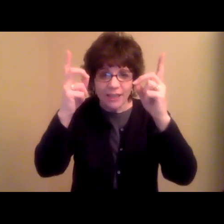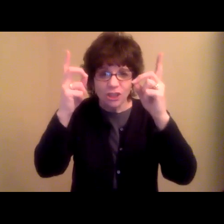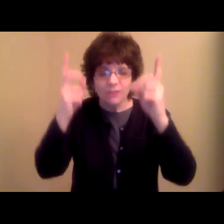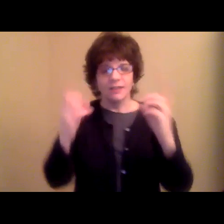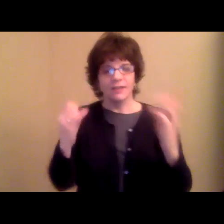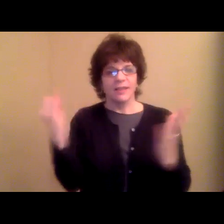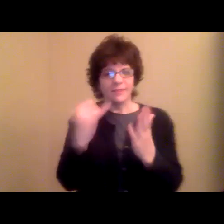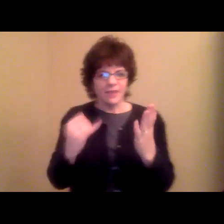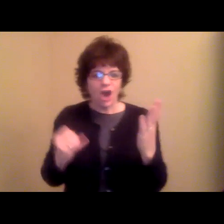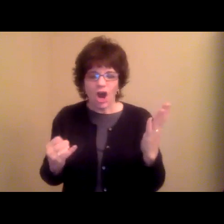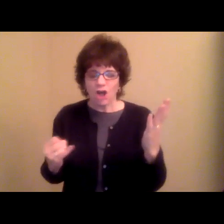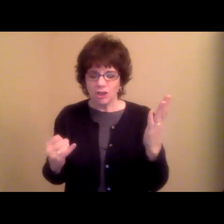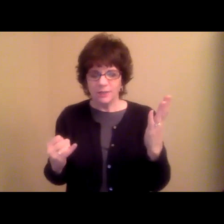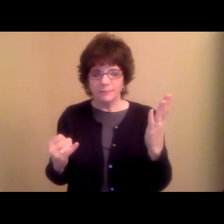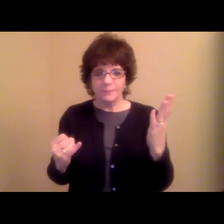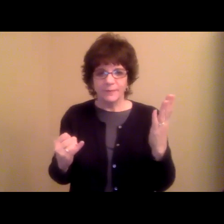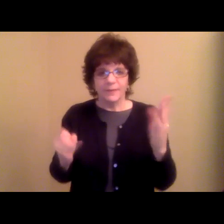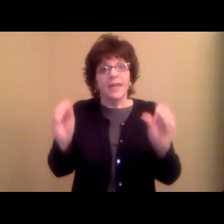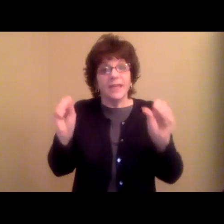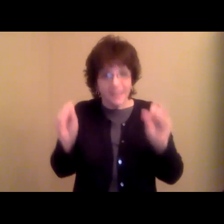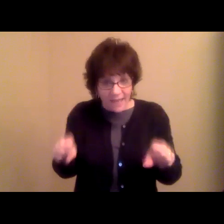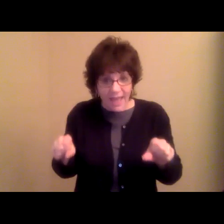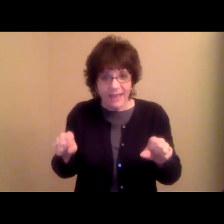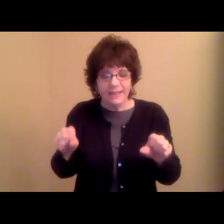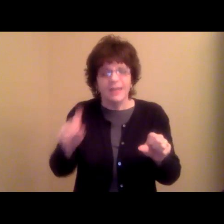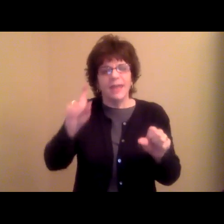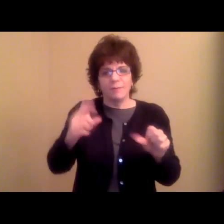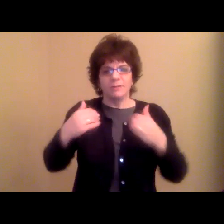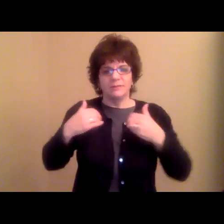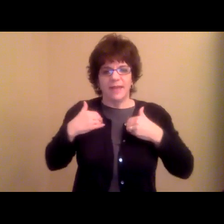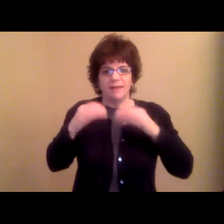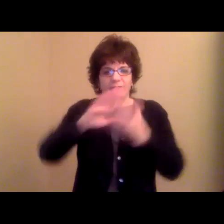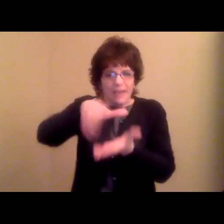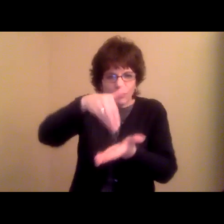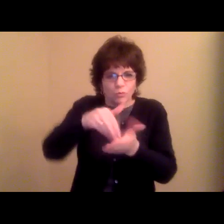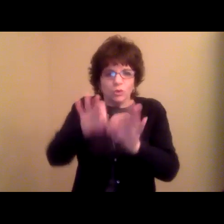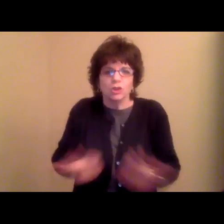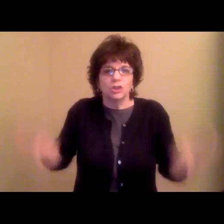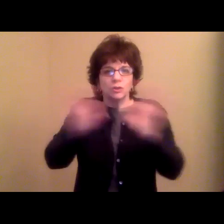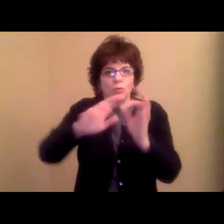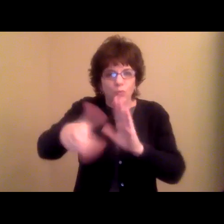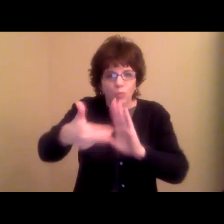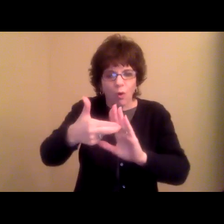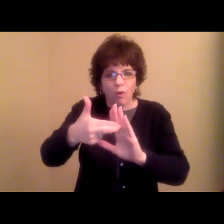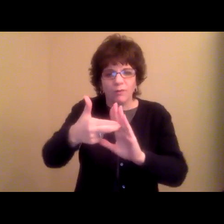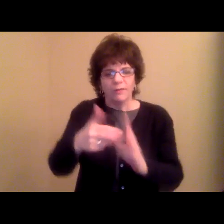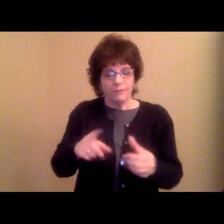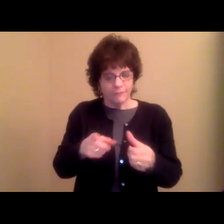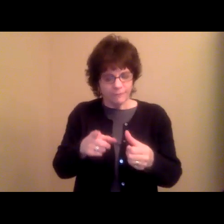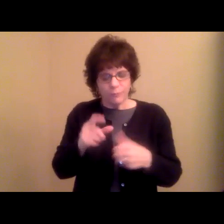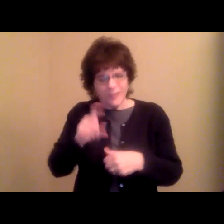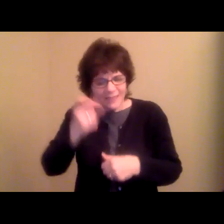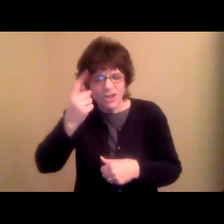arts disciplines can and must play a central role in that. We need to